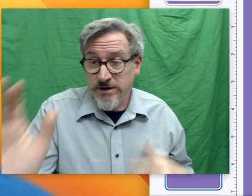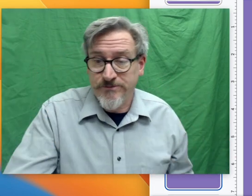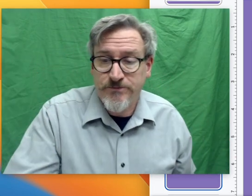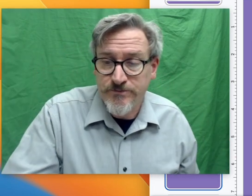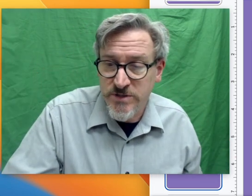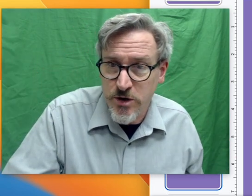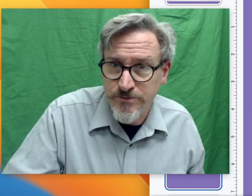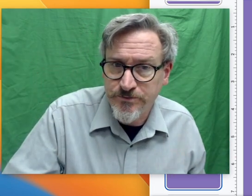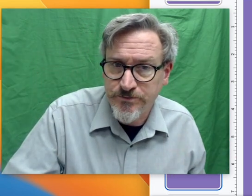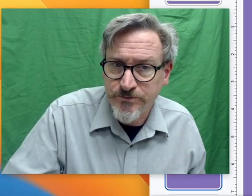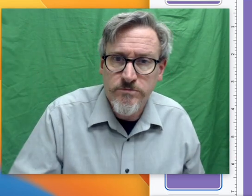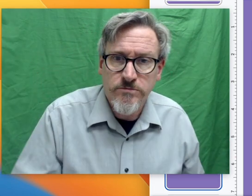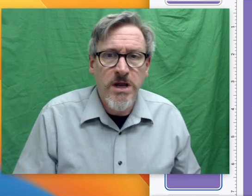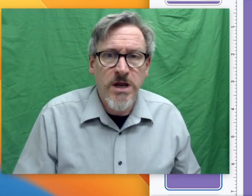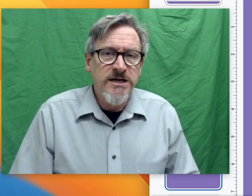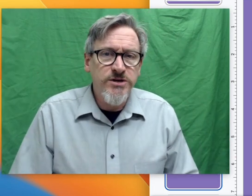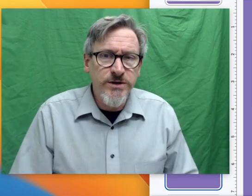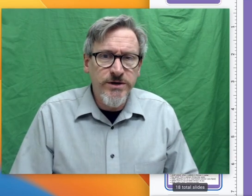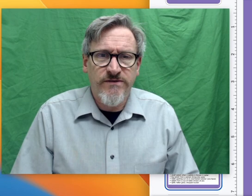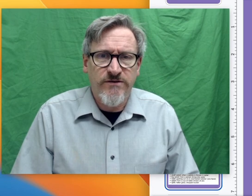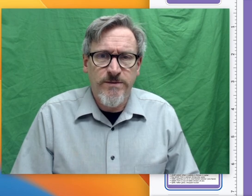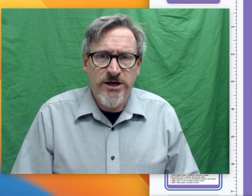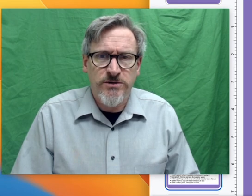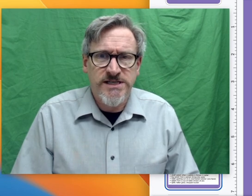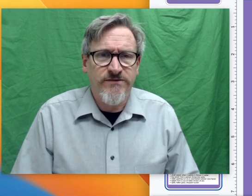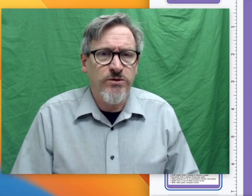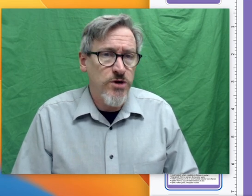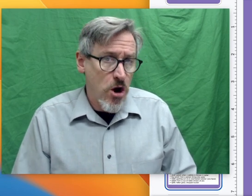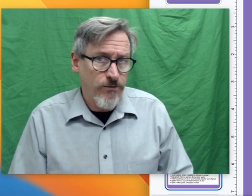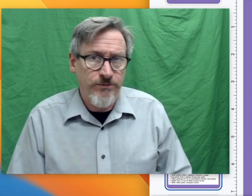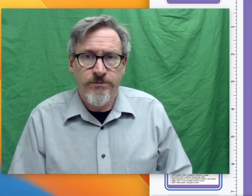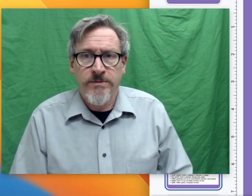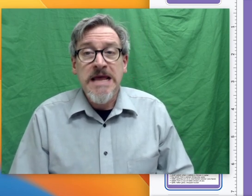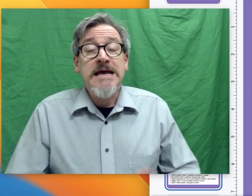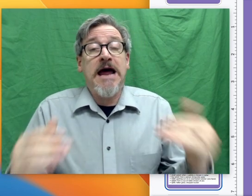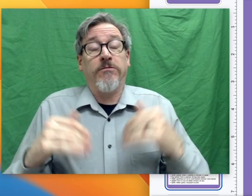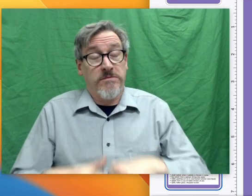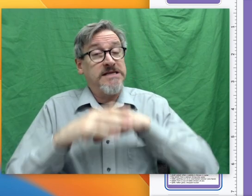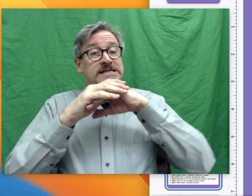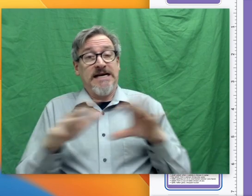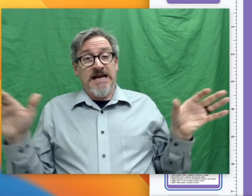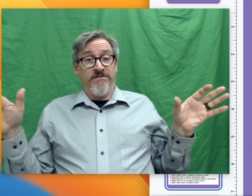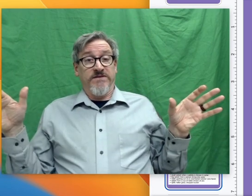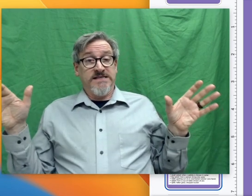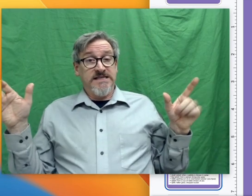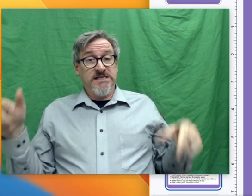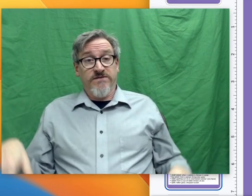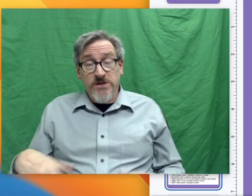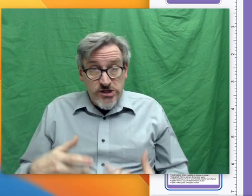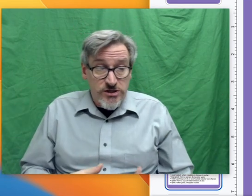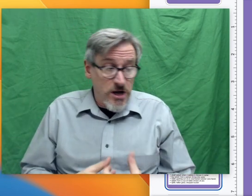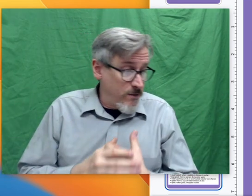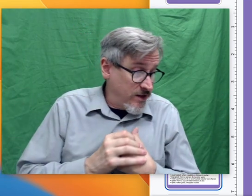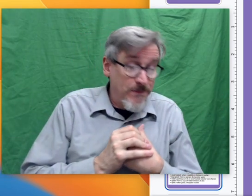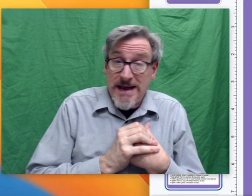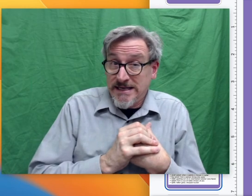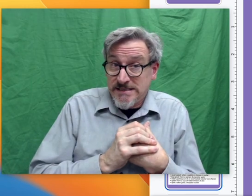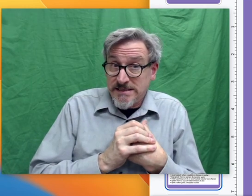right? So do yourself a favor and make sure it's stuff you know. Now, second half of this is from